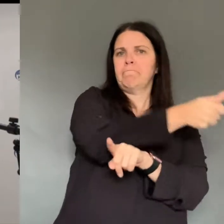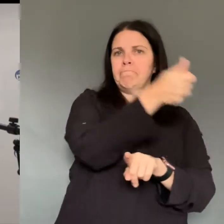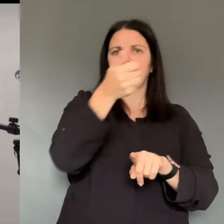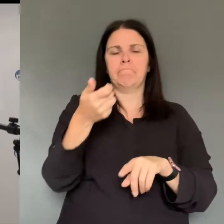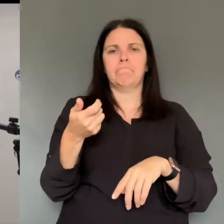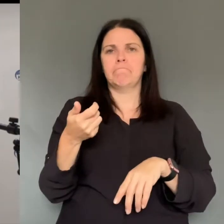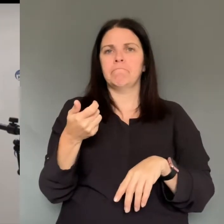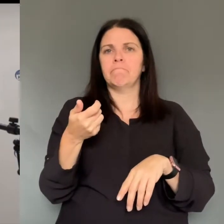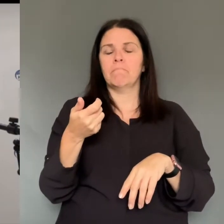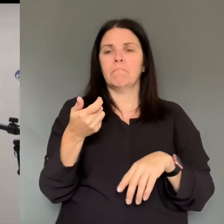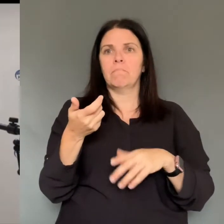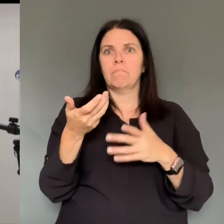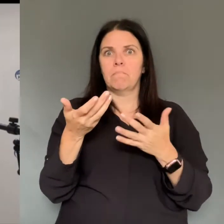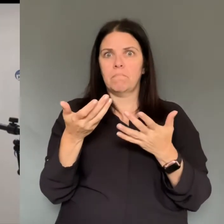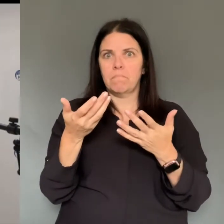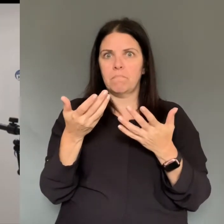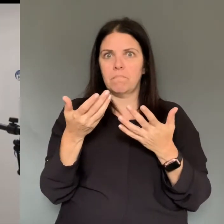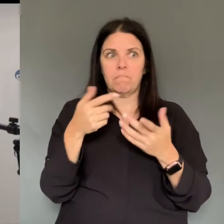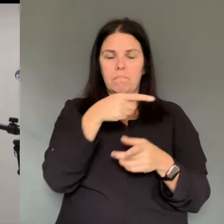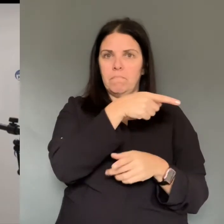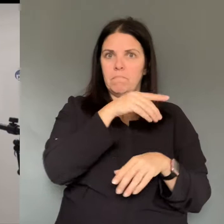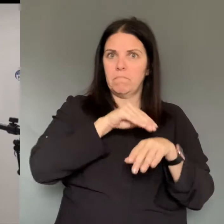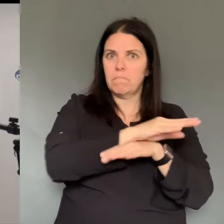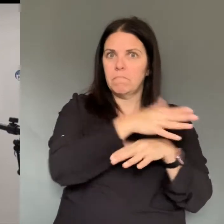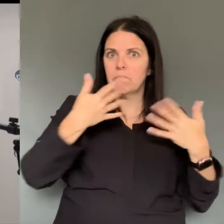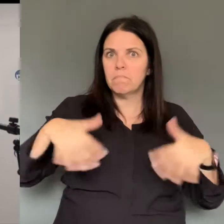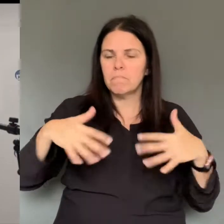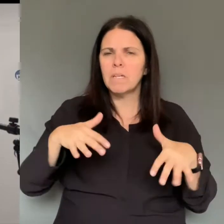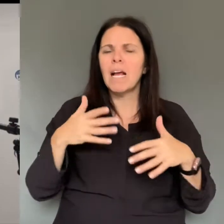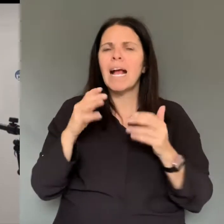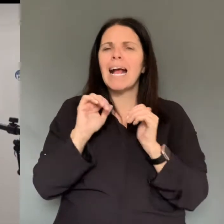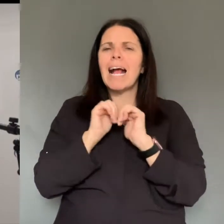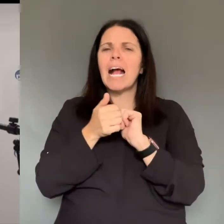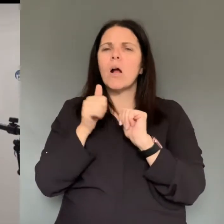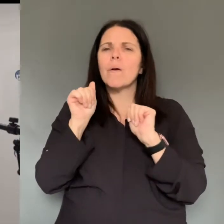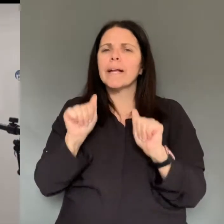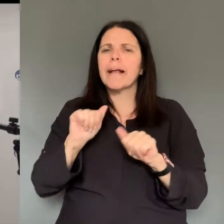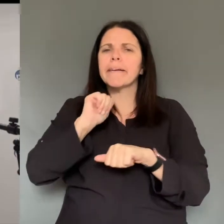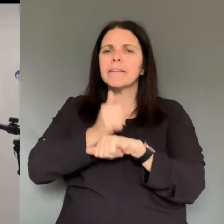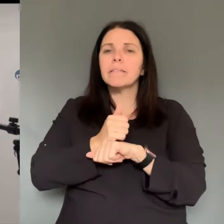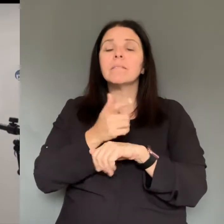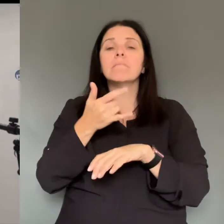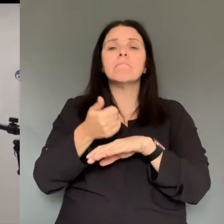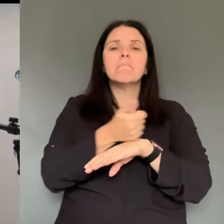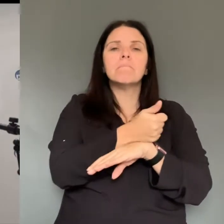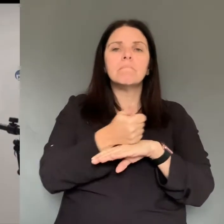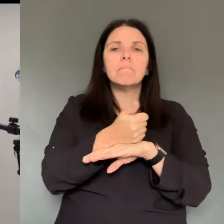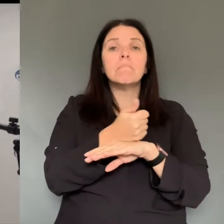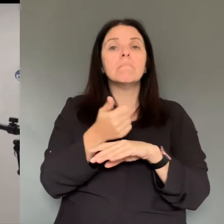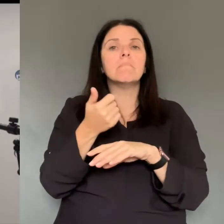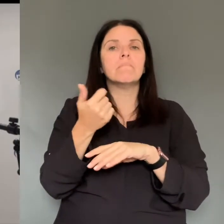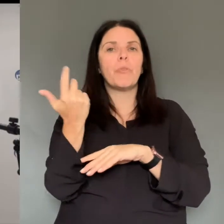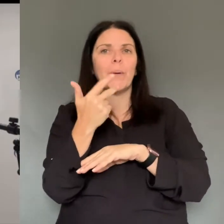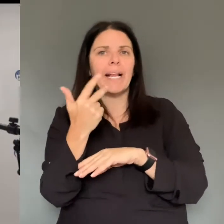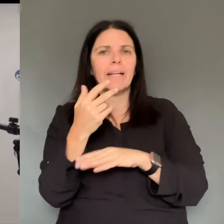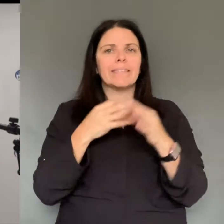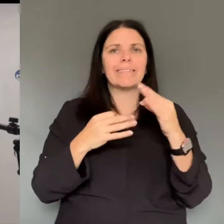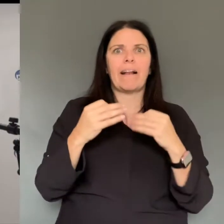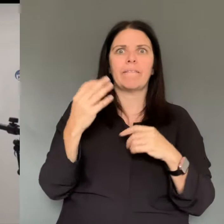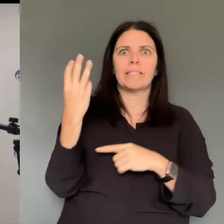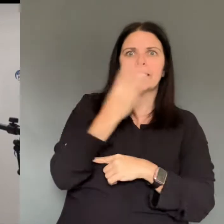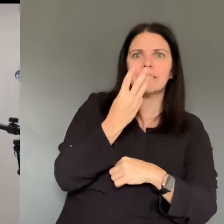nurses to physicians to allow them to provide care to those people who need support to fight